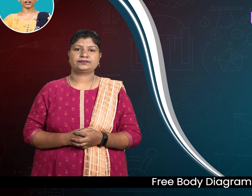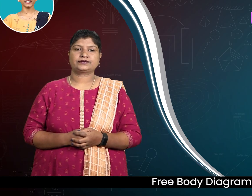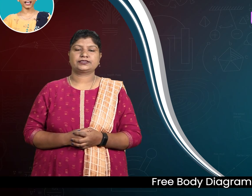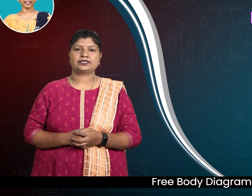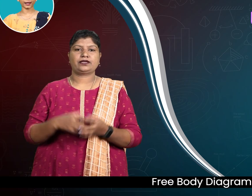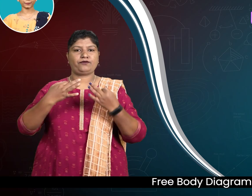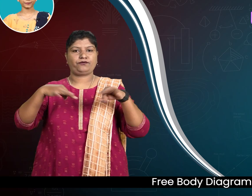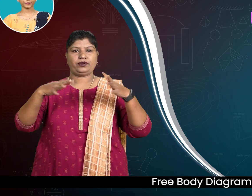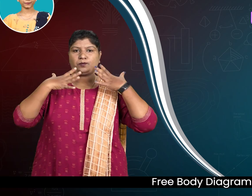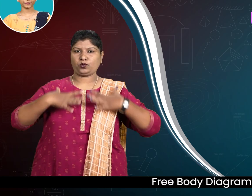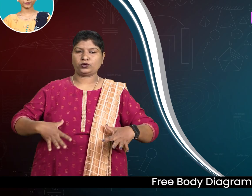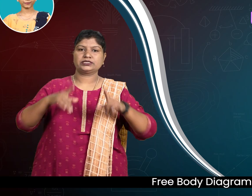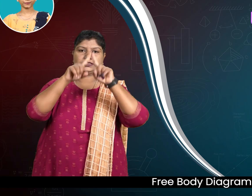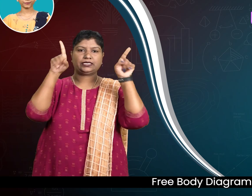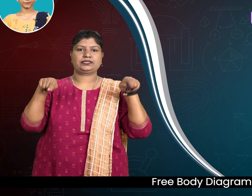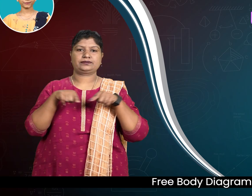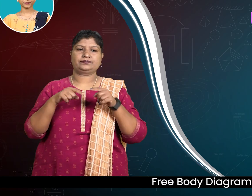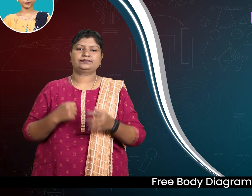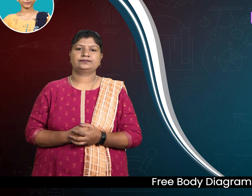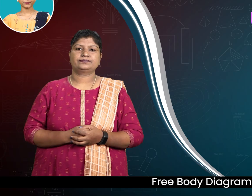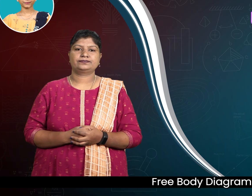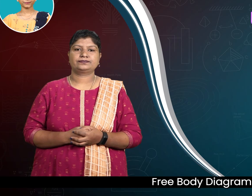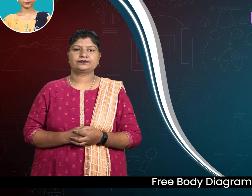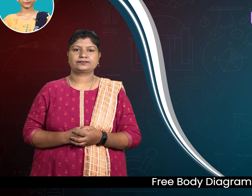free body diagram.